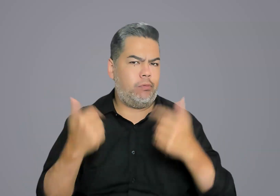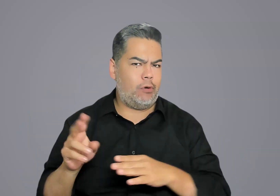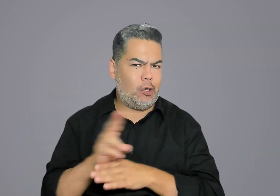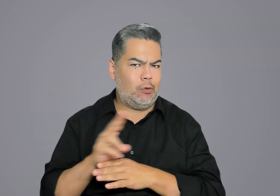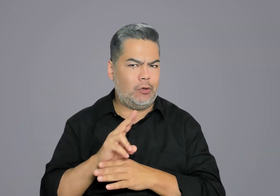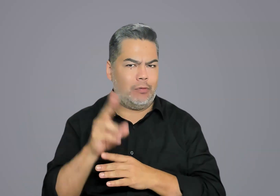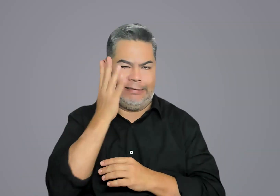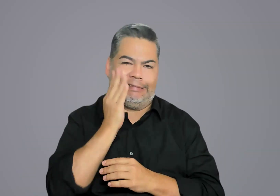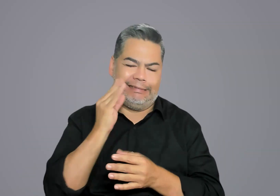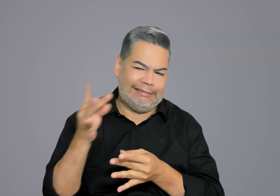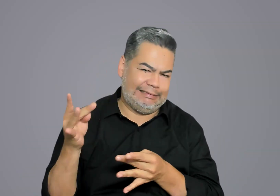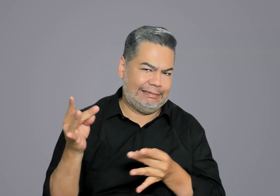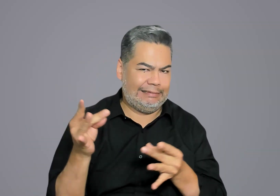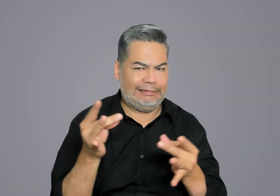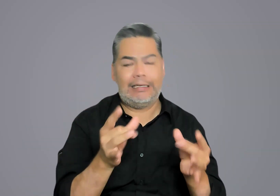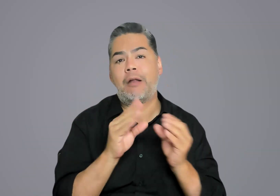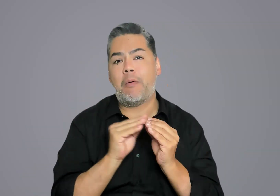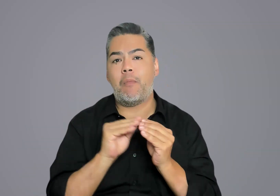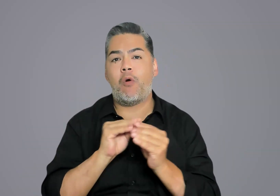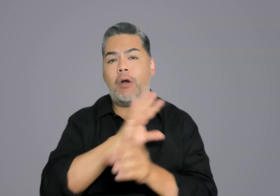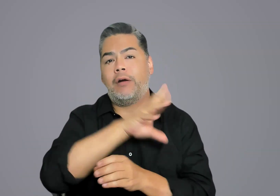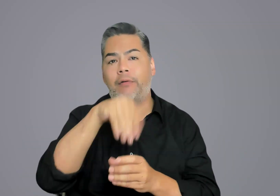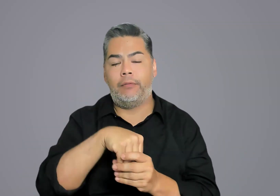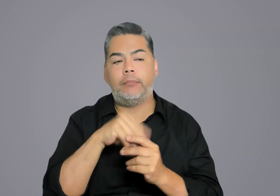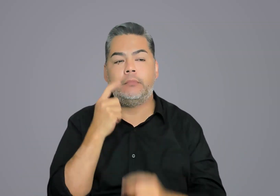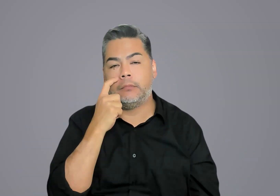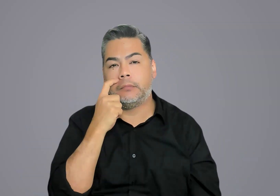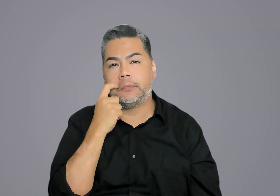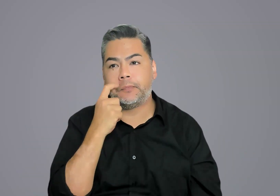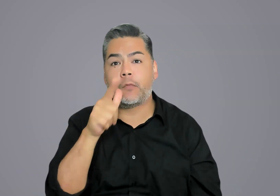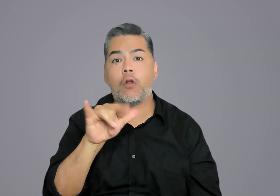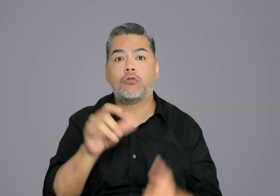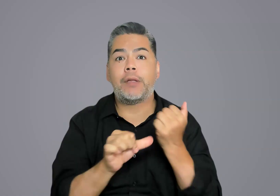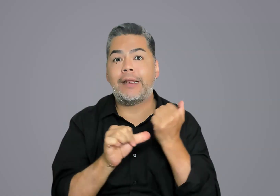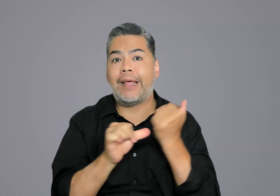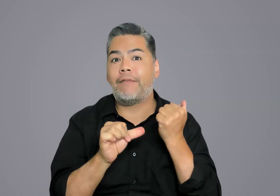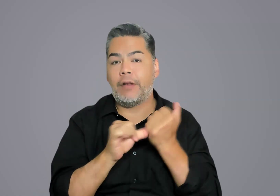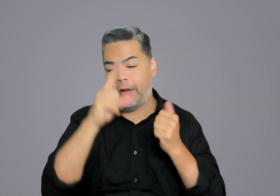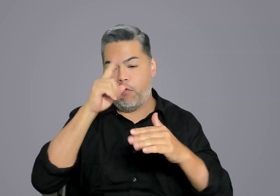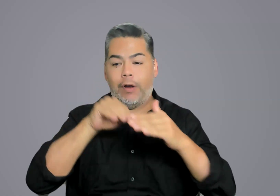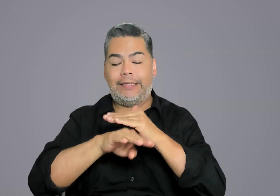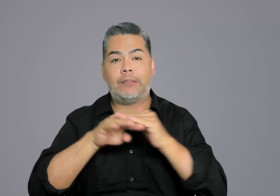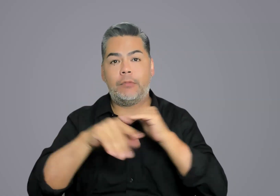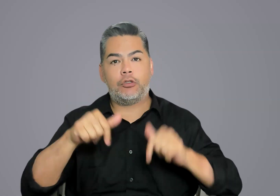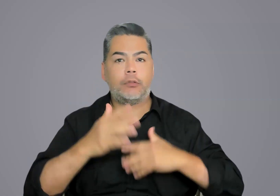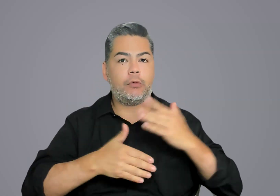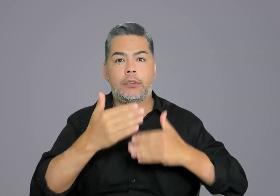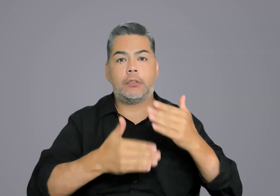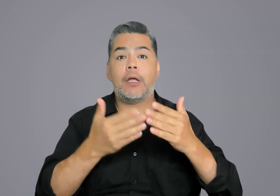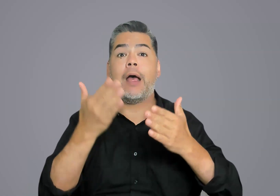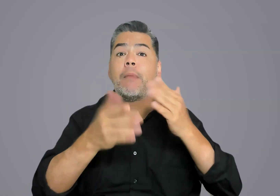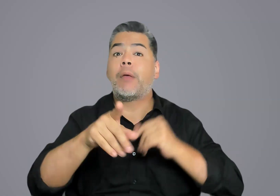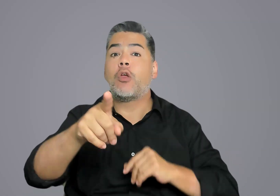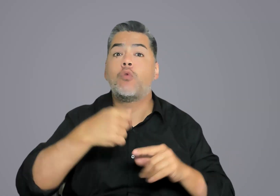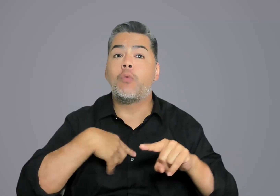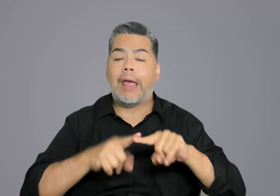more inclusive. You can also become an advocate for accessibility throughout the process. You might not be able to